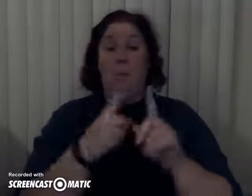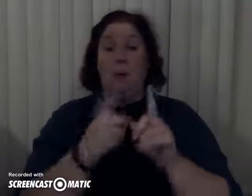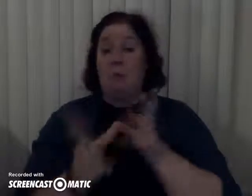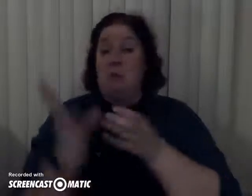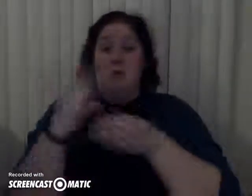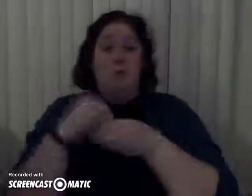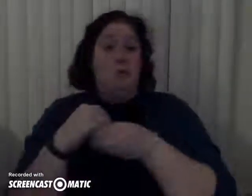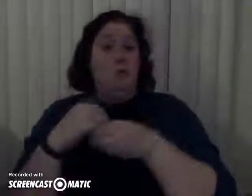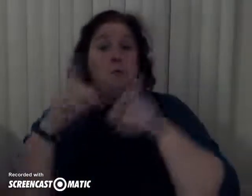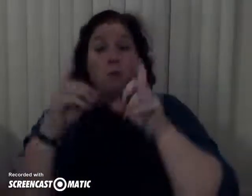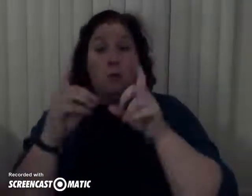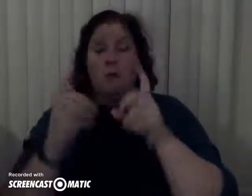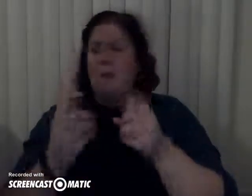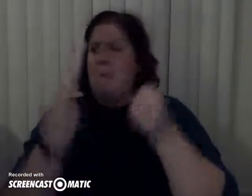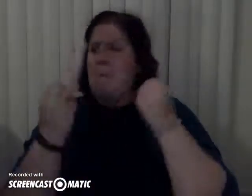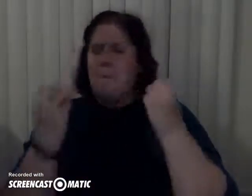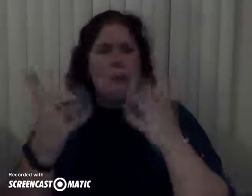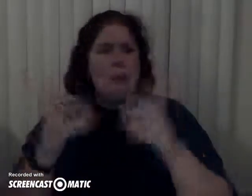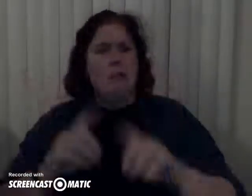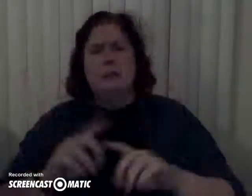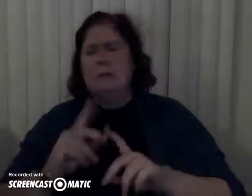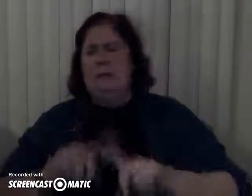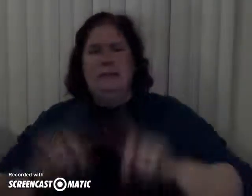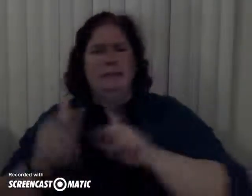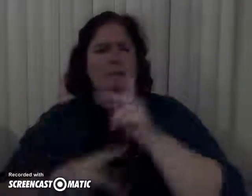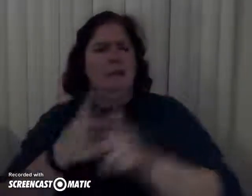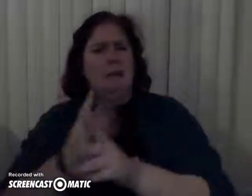Like, do you have something that you're interested in as a major?